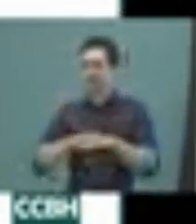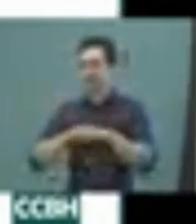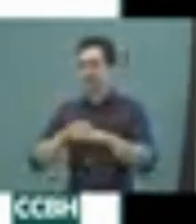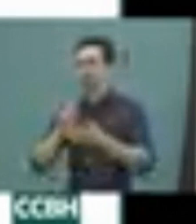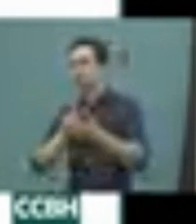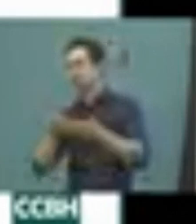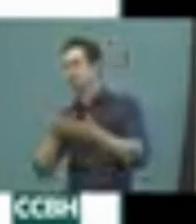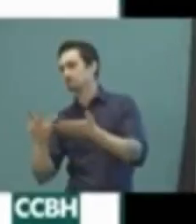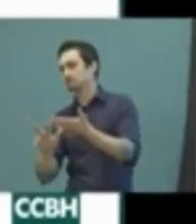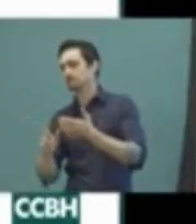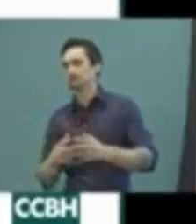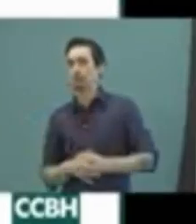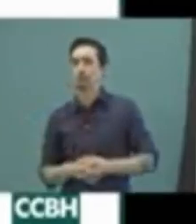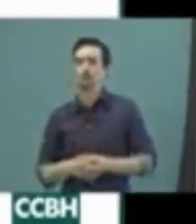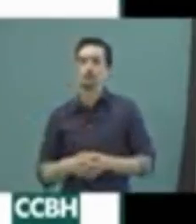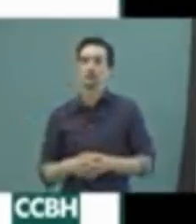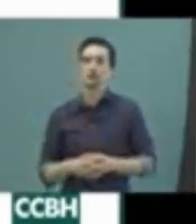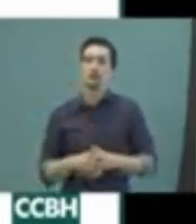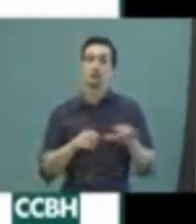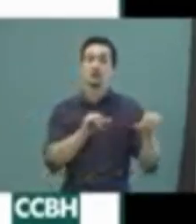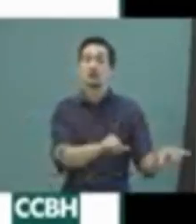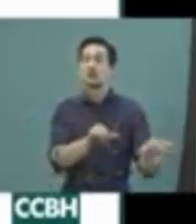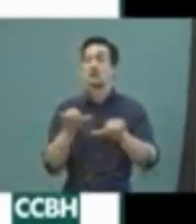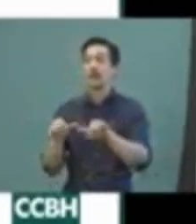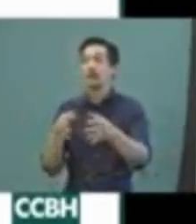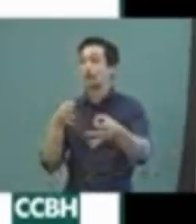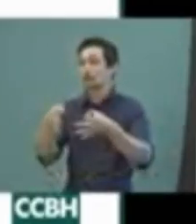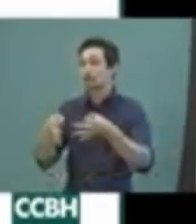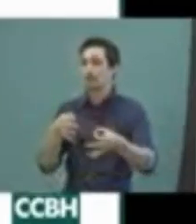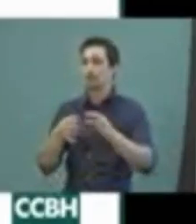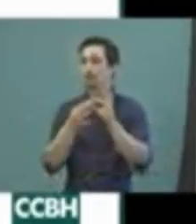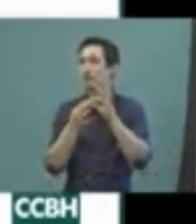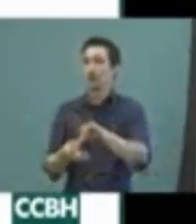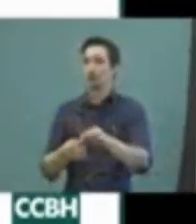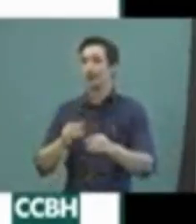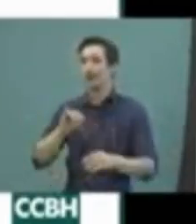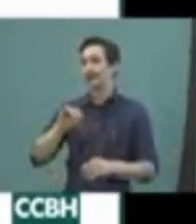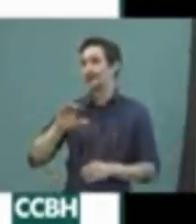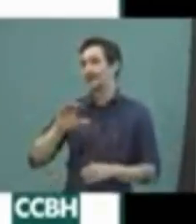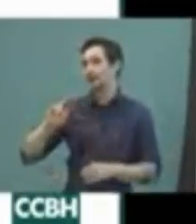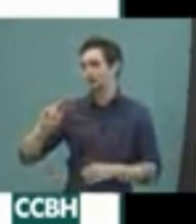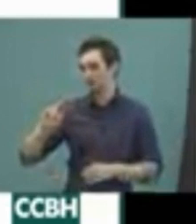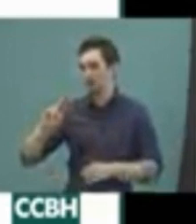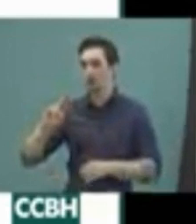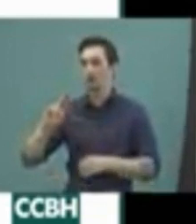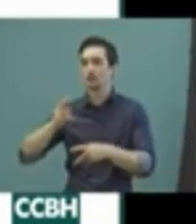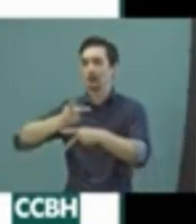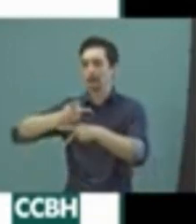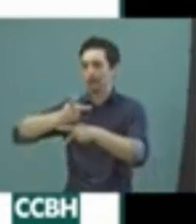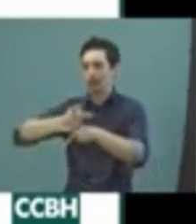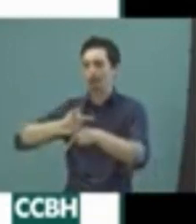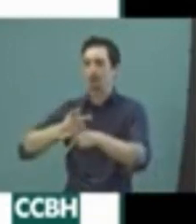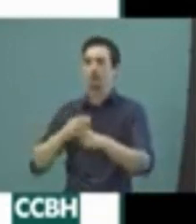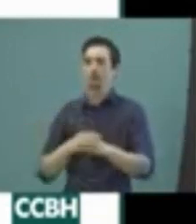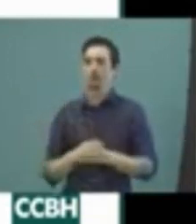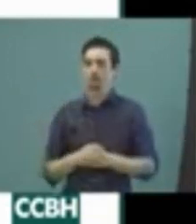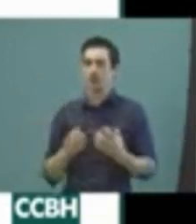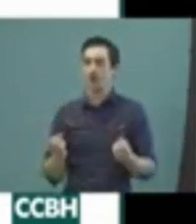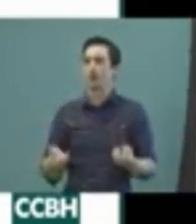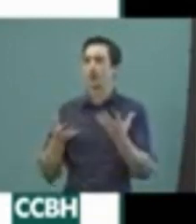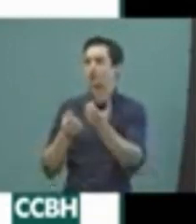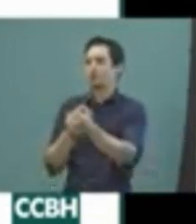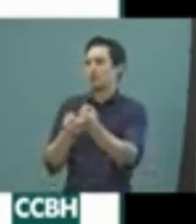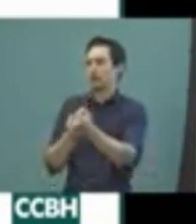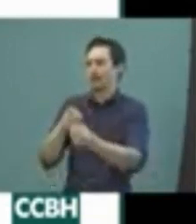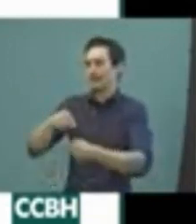That same description is also related to the intensive care unit or intensive care support needed by some people